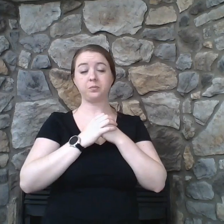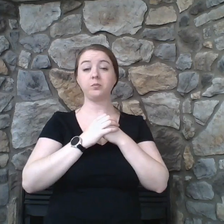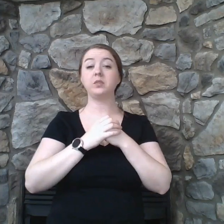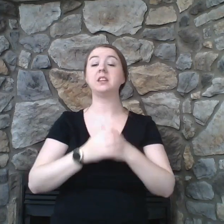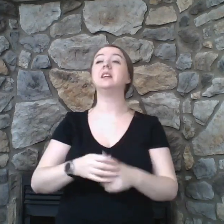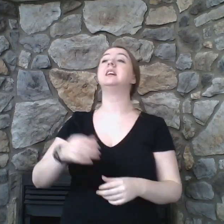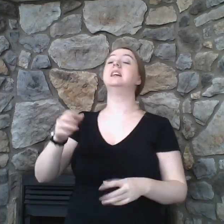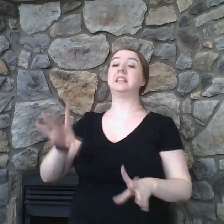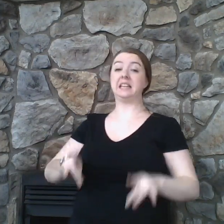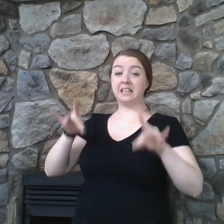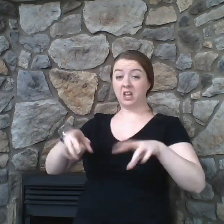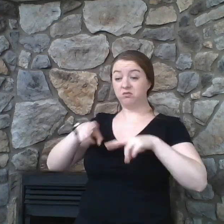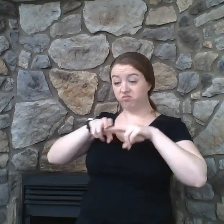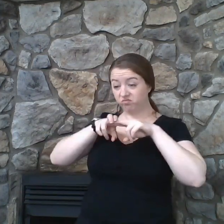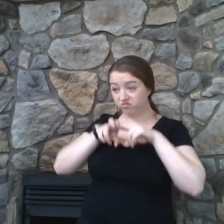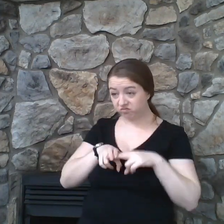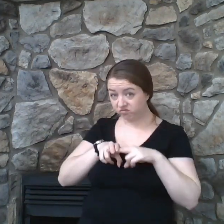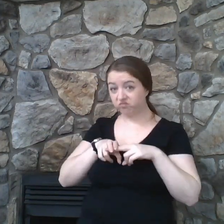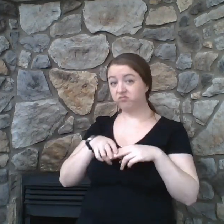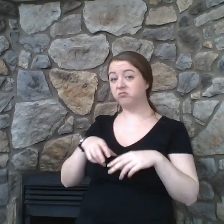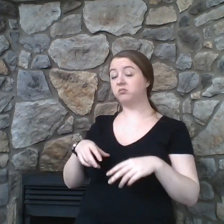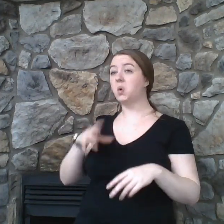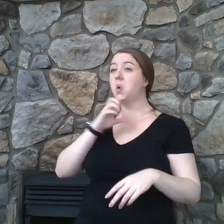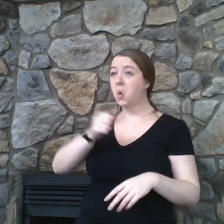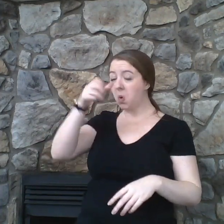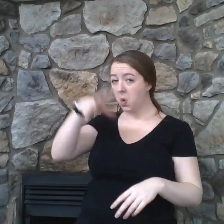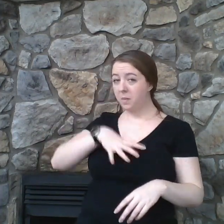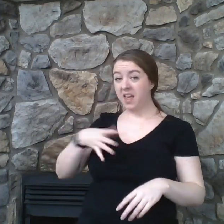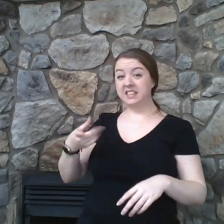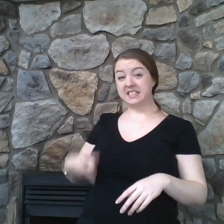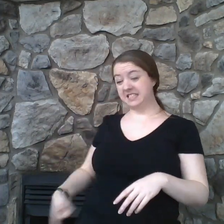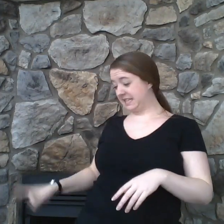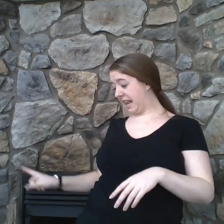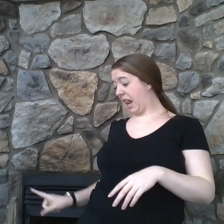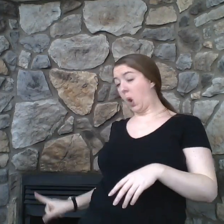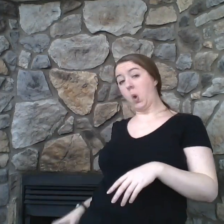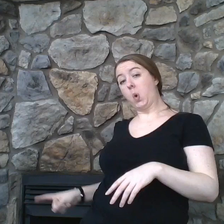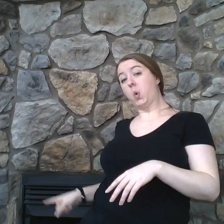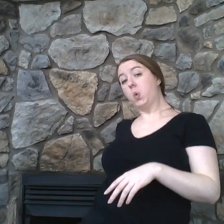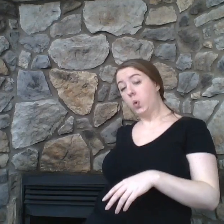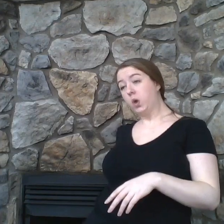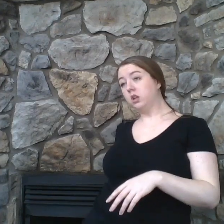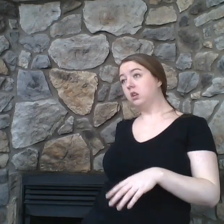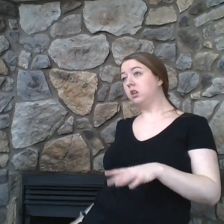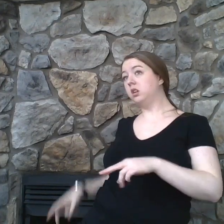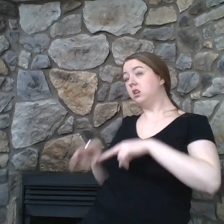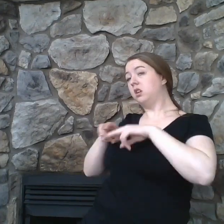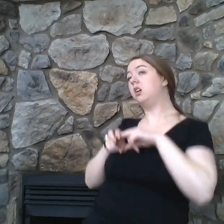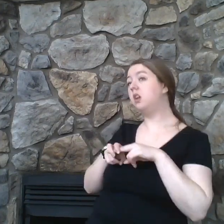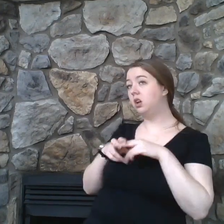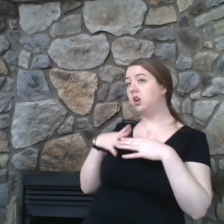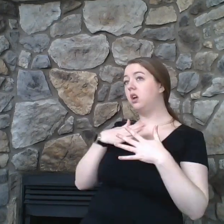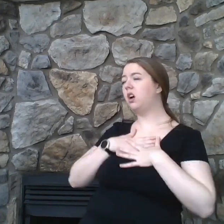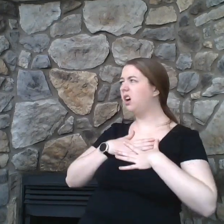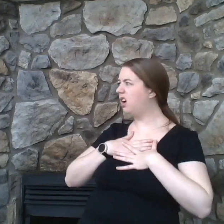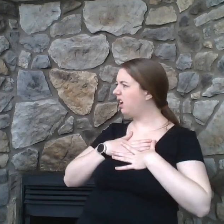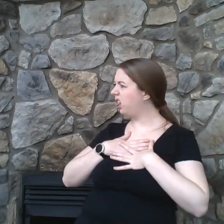"Oh!" Down sat Kangaroo, Old Man Kangaroo, stuck out his tail like a milking stool behind him and